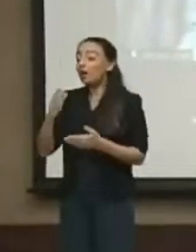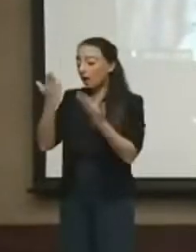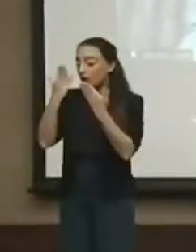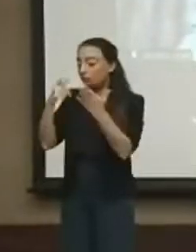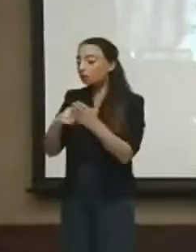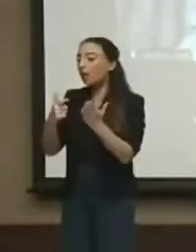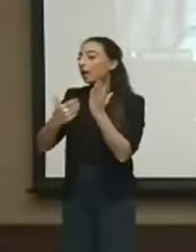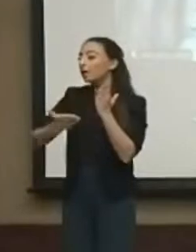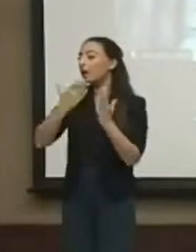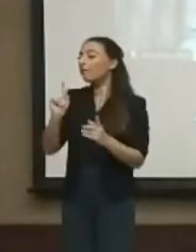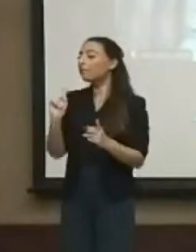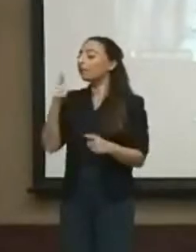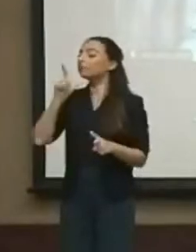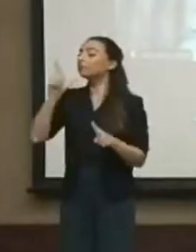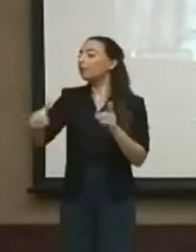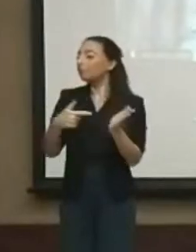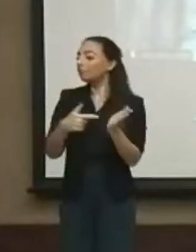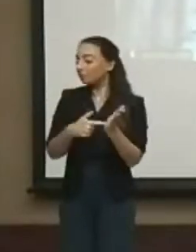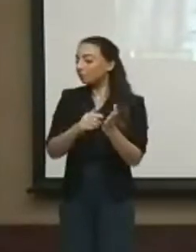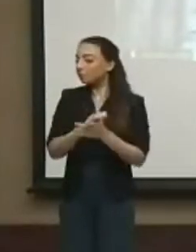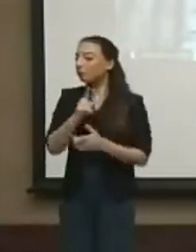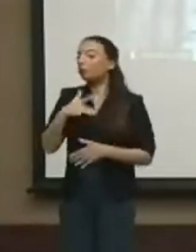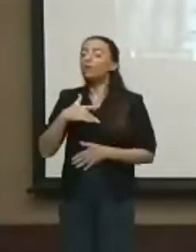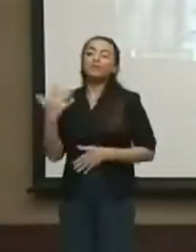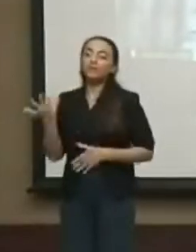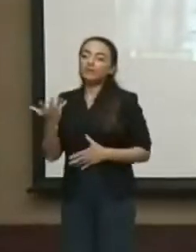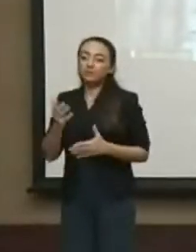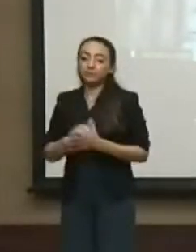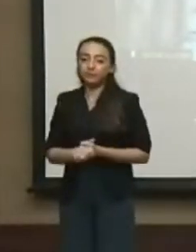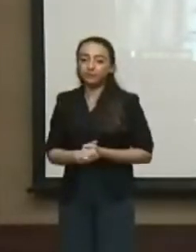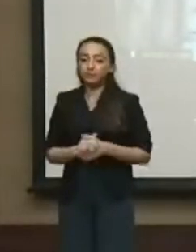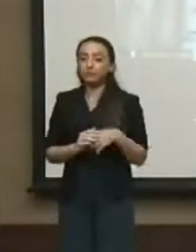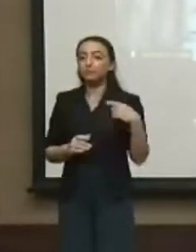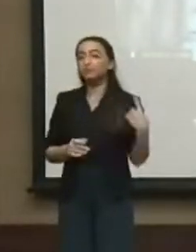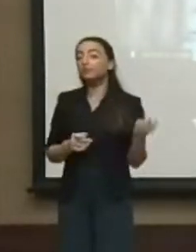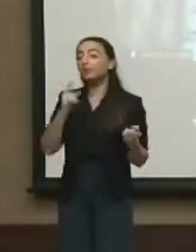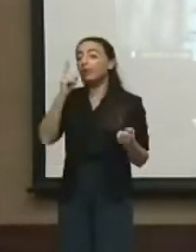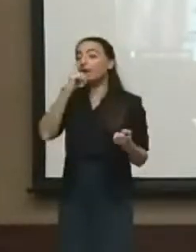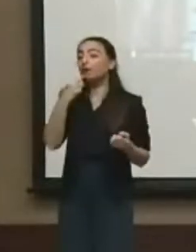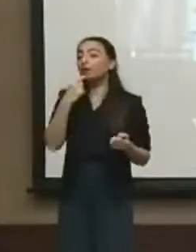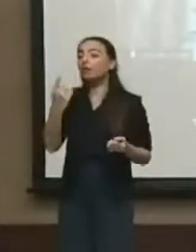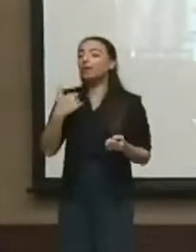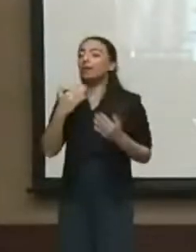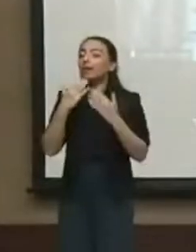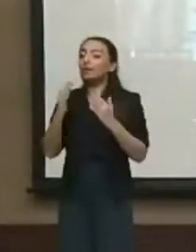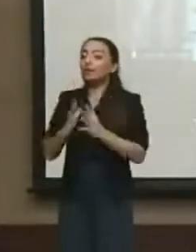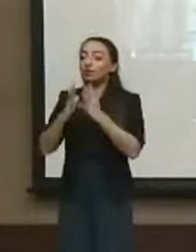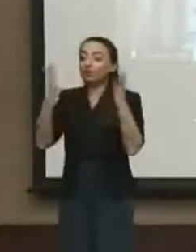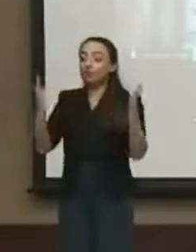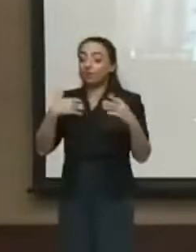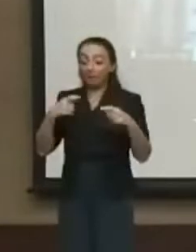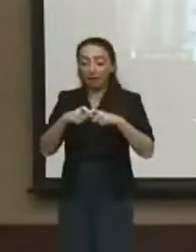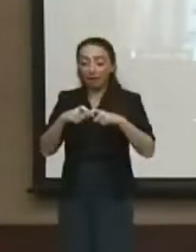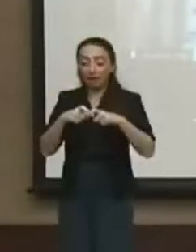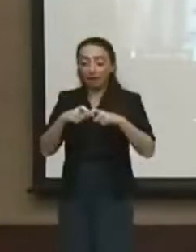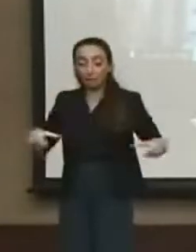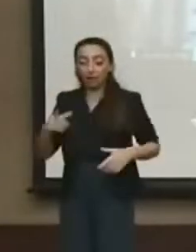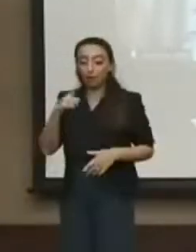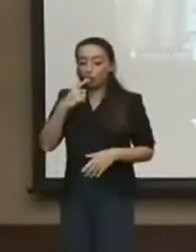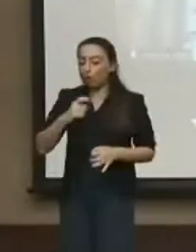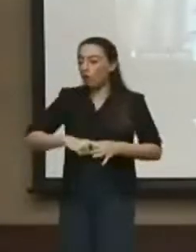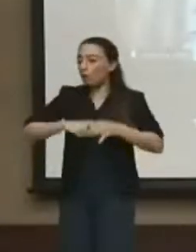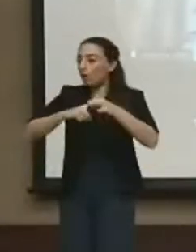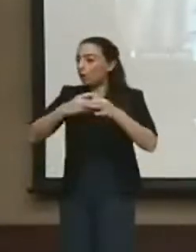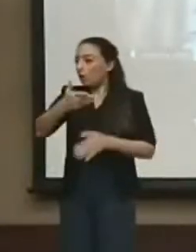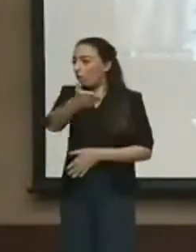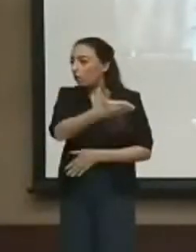resource. Thank you very much. And it's not really fair that I'm in such a panel of high, number one,